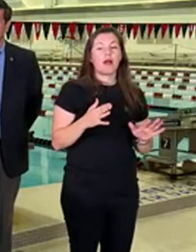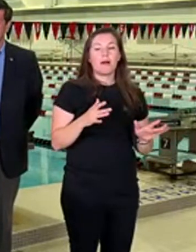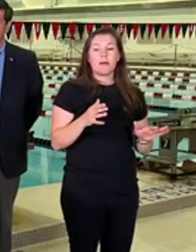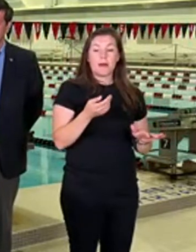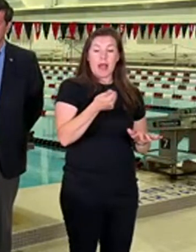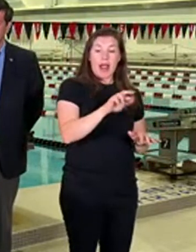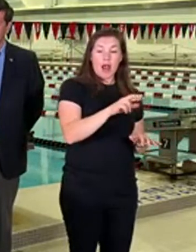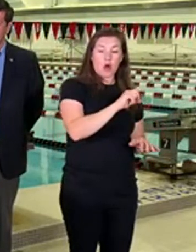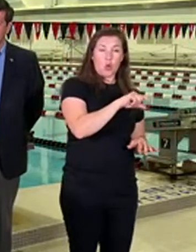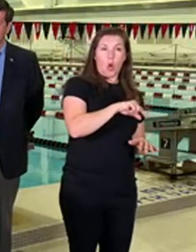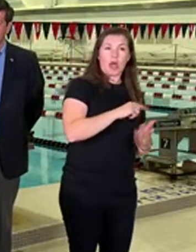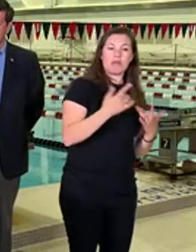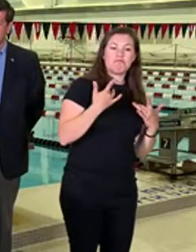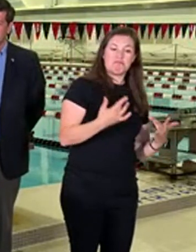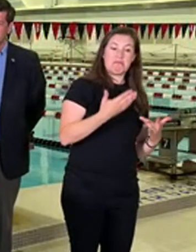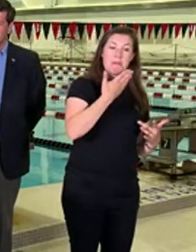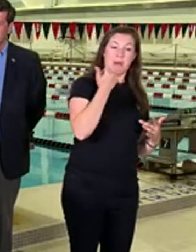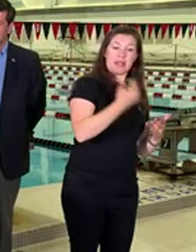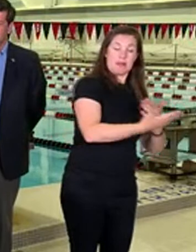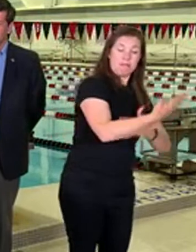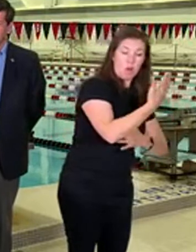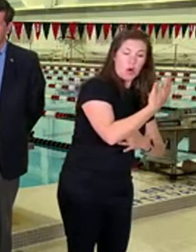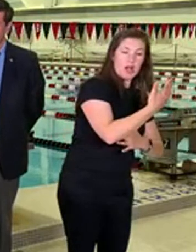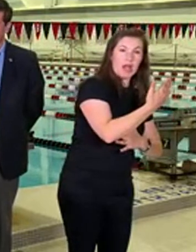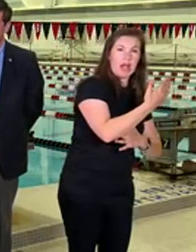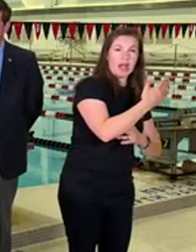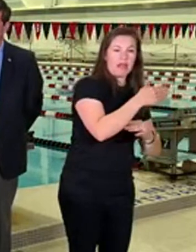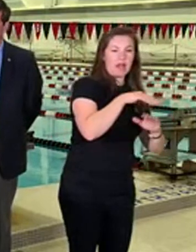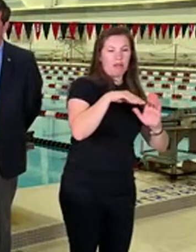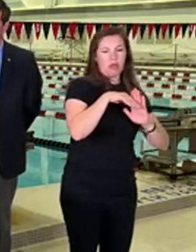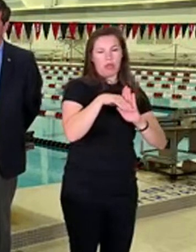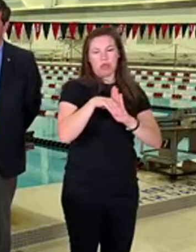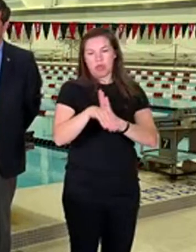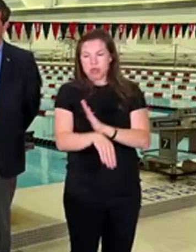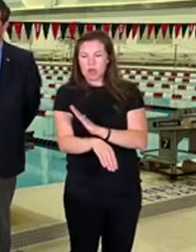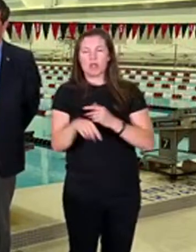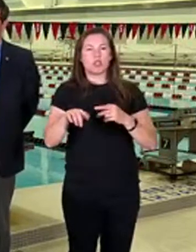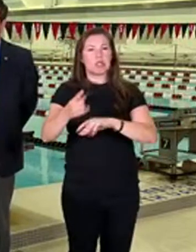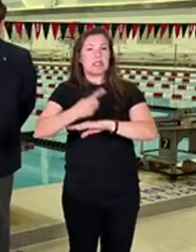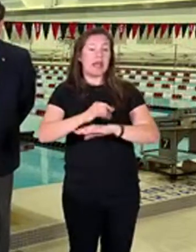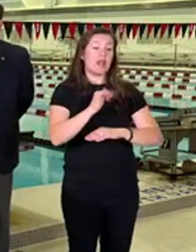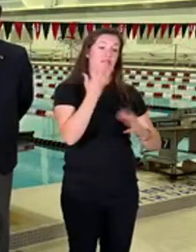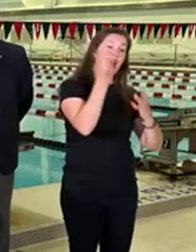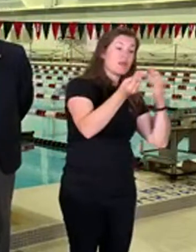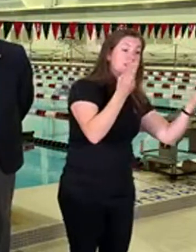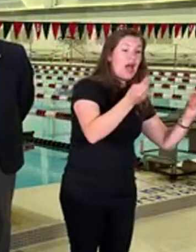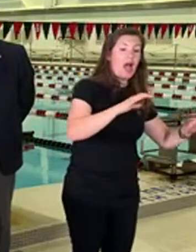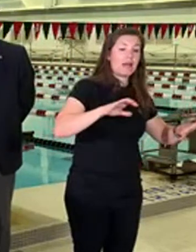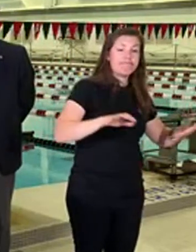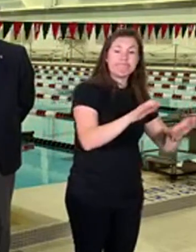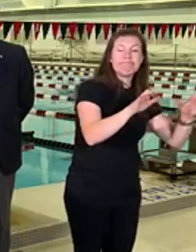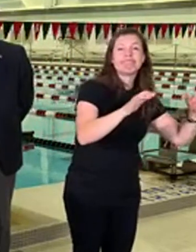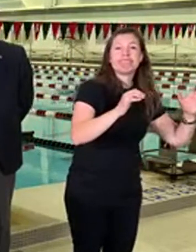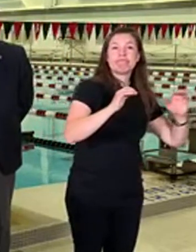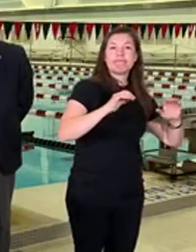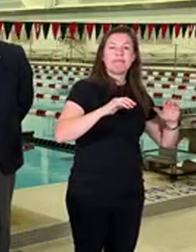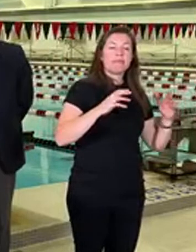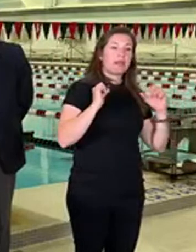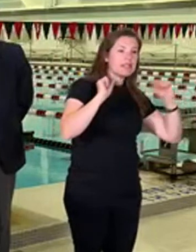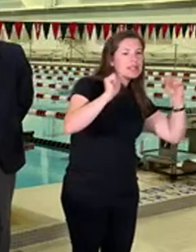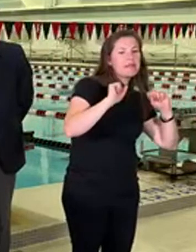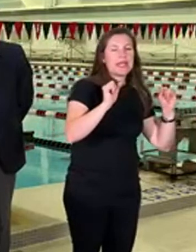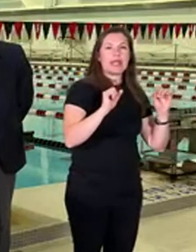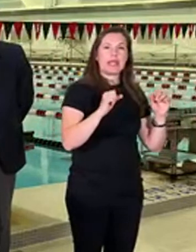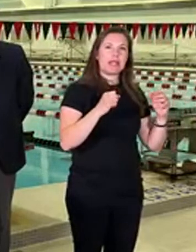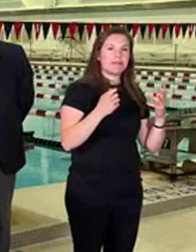air quality is usually at its best for the day. So thinking about if you're going to go outside and exert any activity, try very earlier